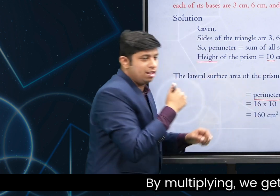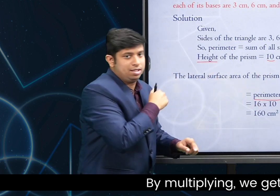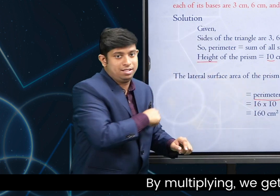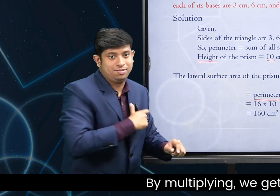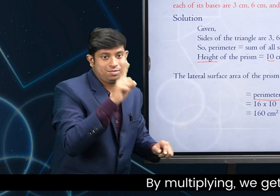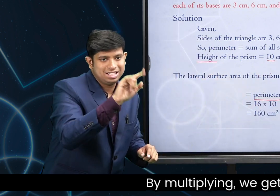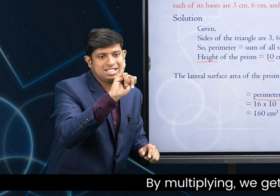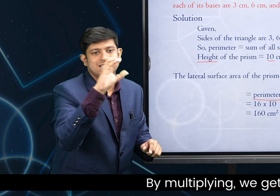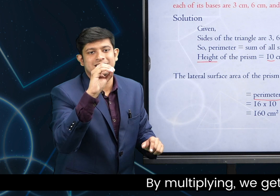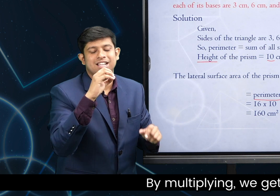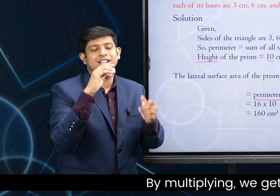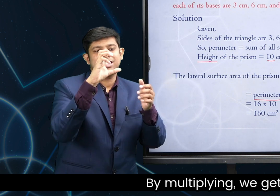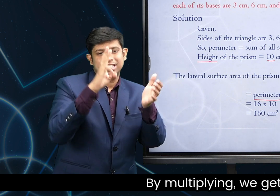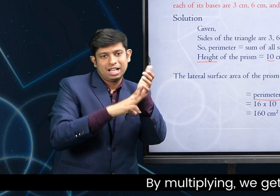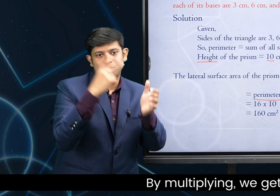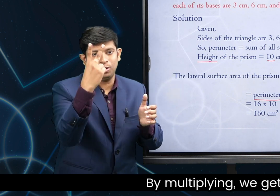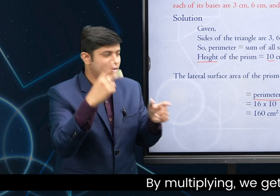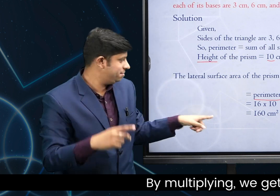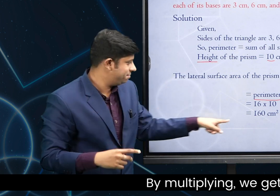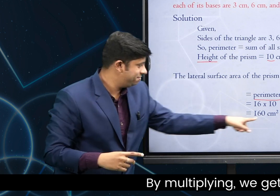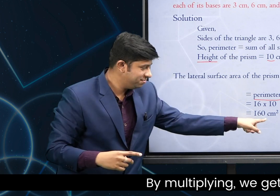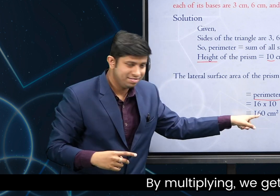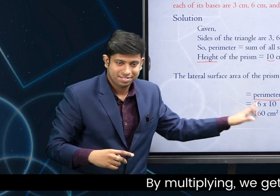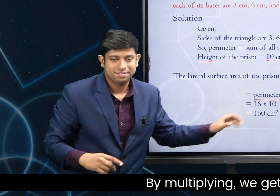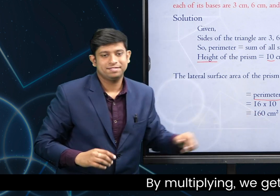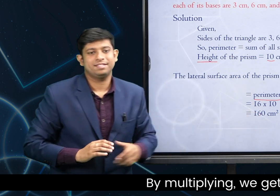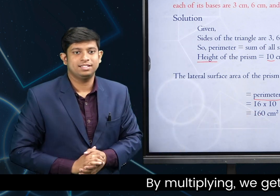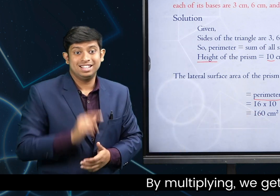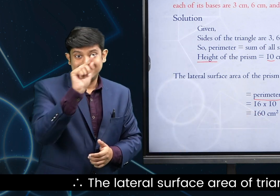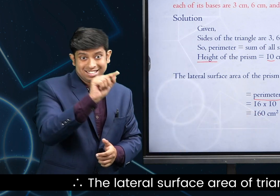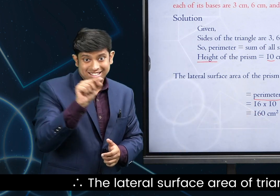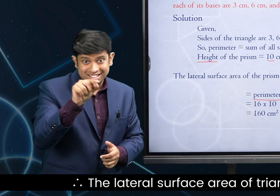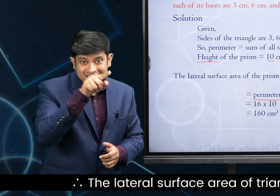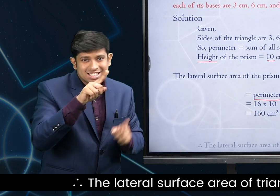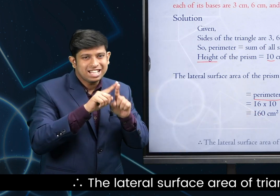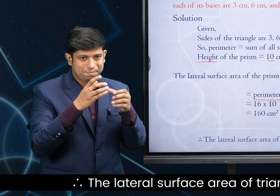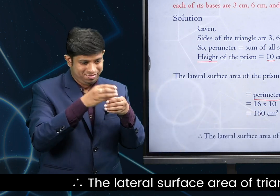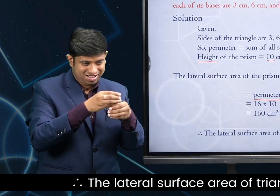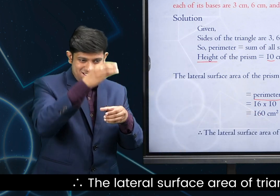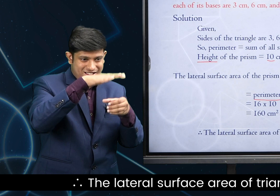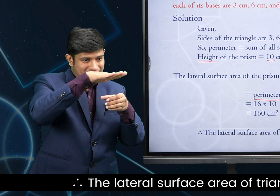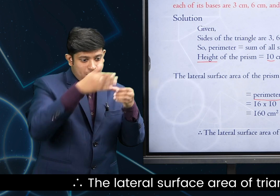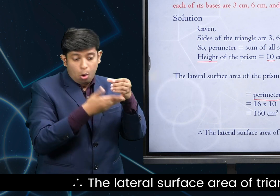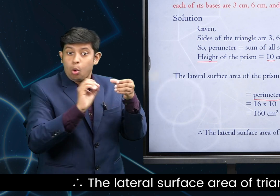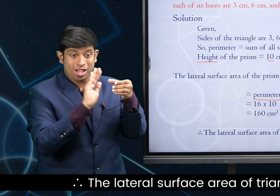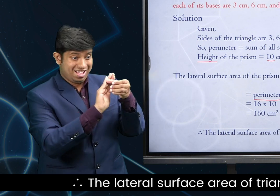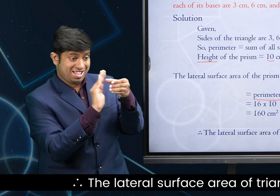By multiplying we get 160 centimeter square. Therefore, the lateral surface area of a triangular prism